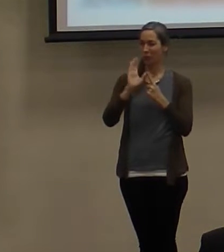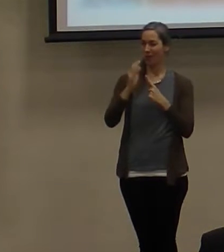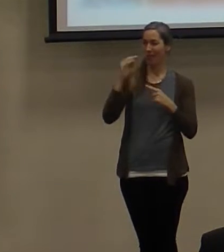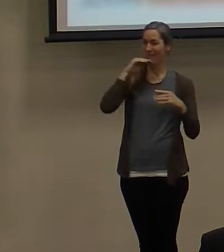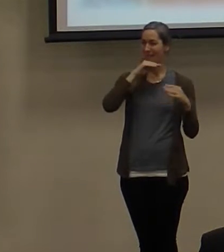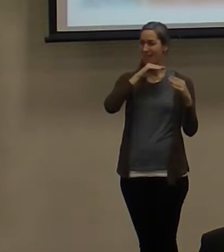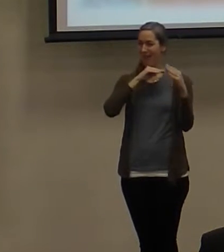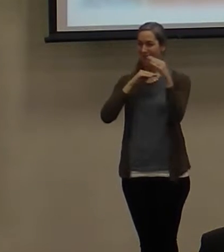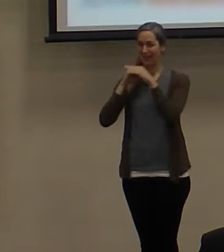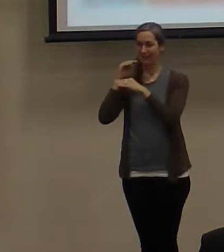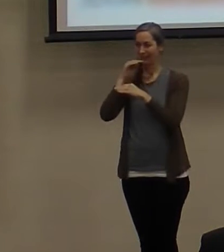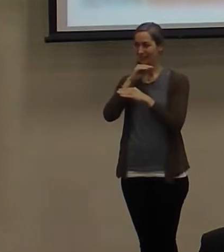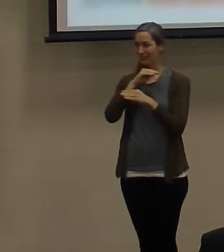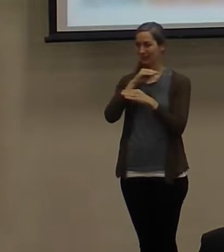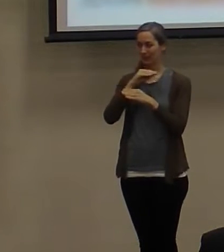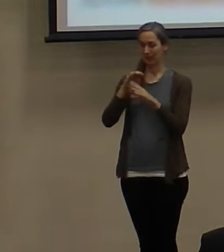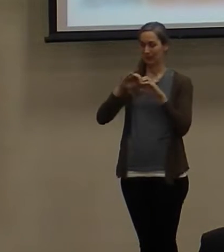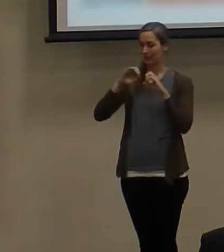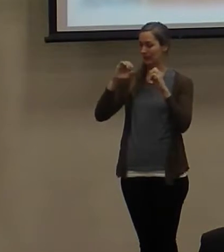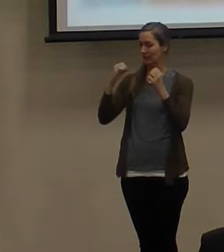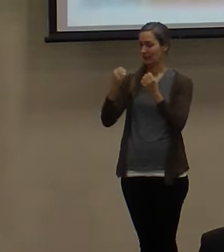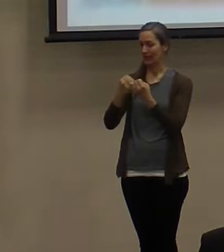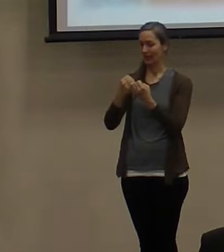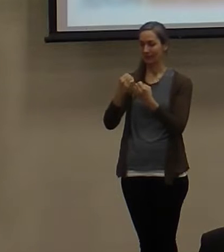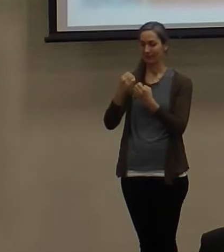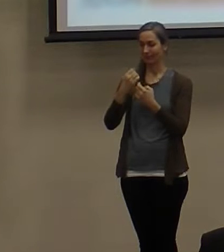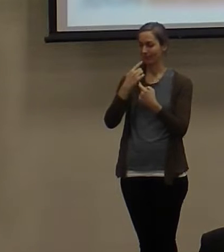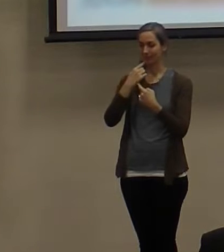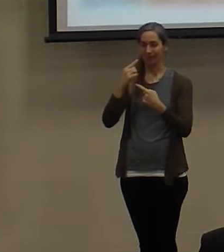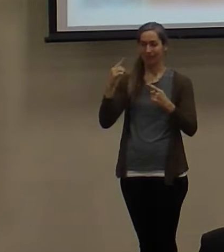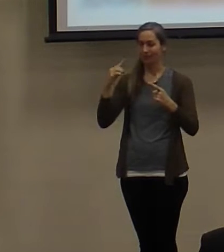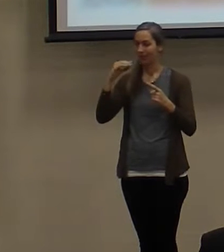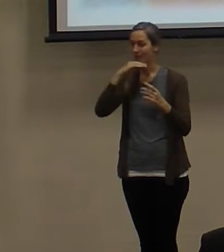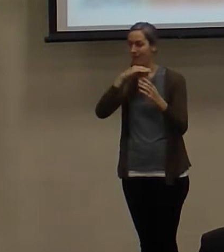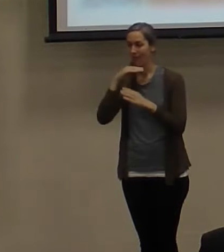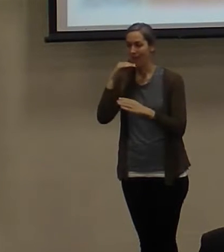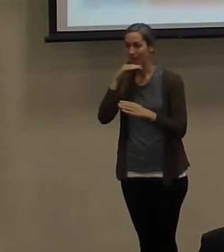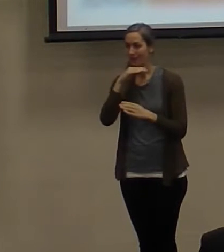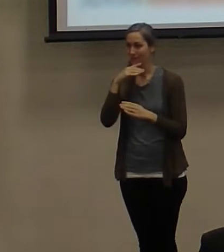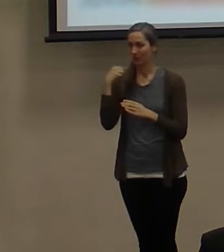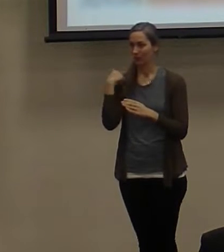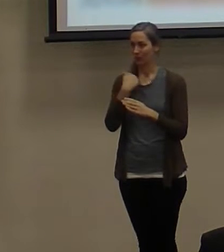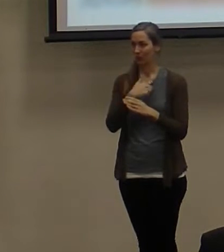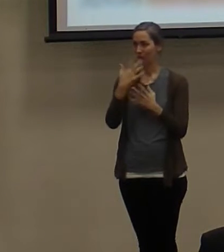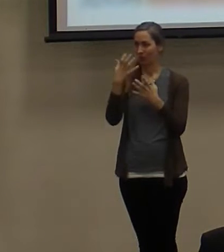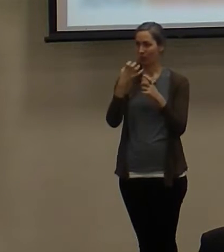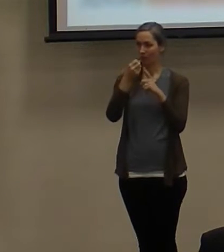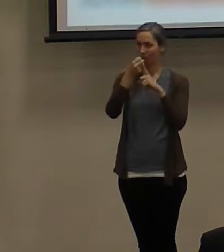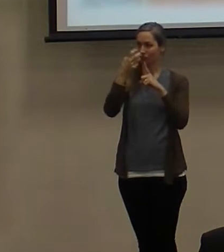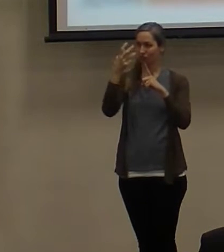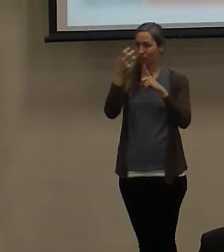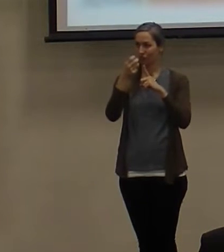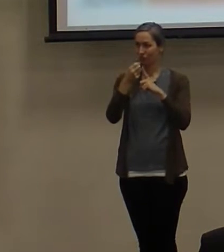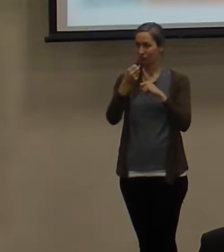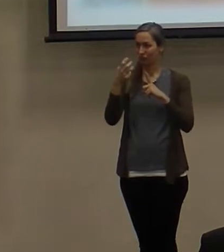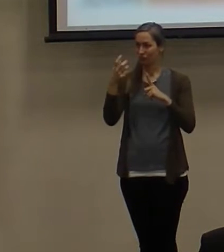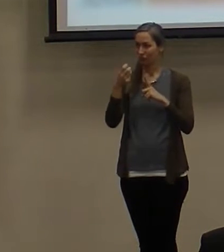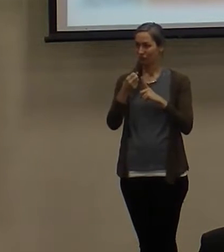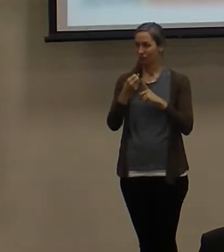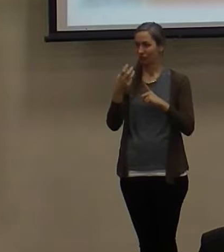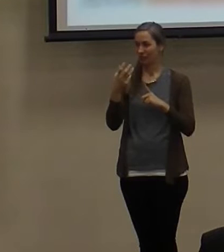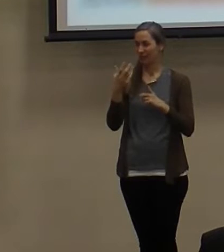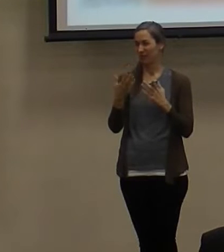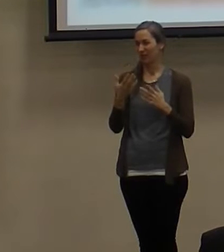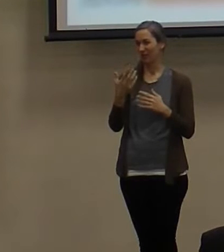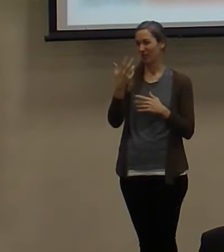our society tells us. And we want to go through a few of those. I don't know how many we'll have, maybe three or